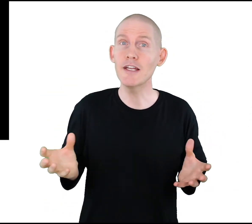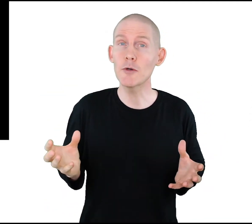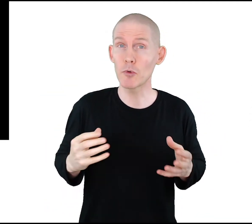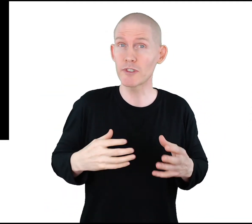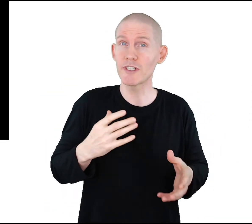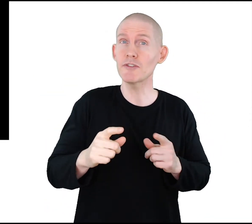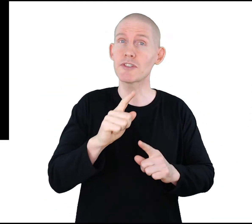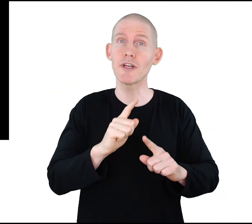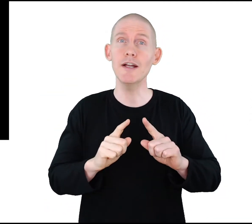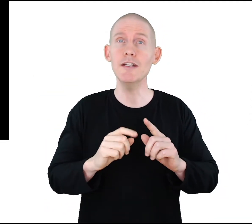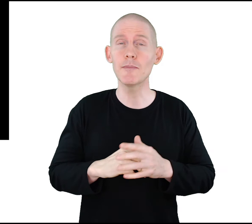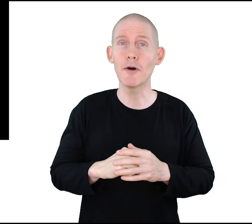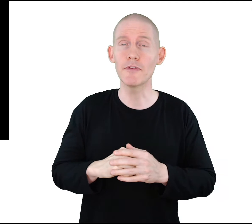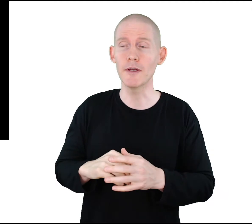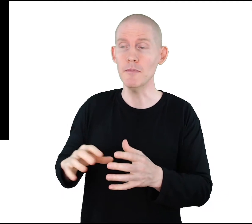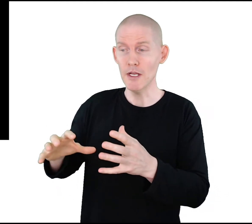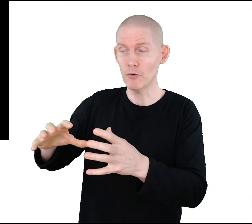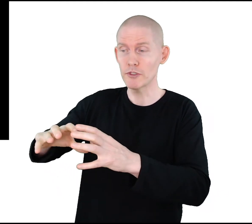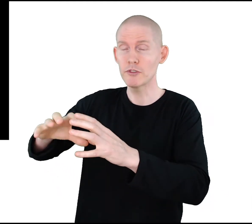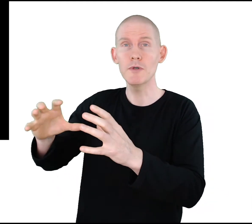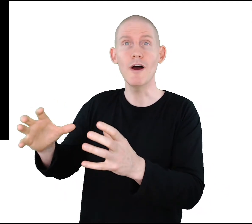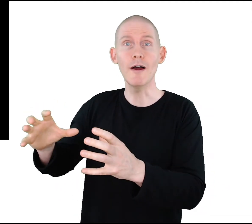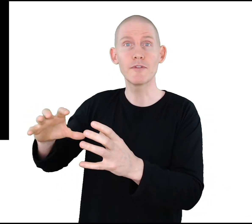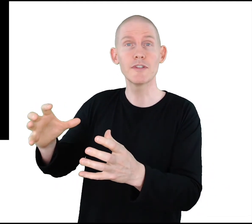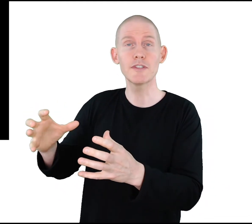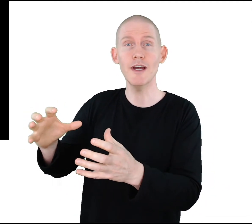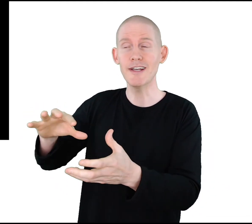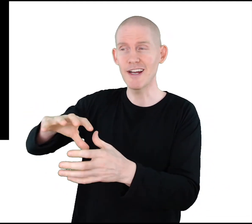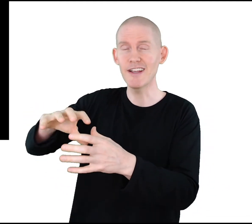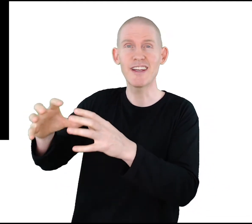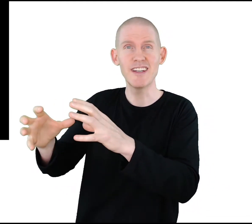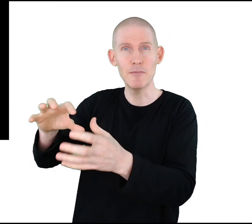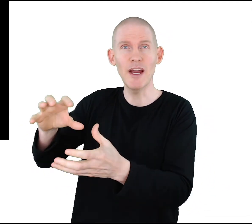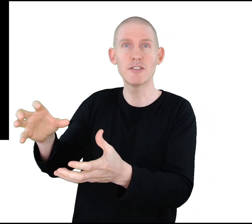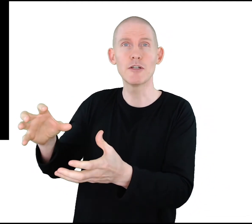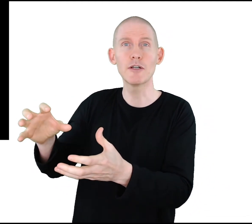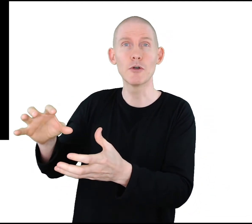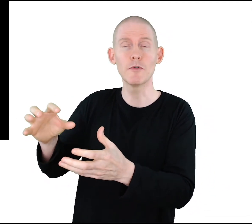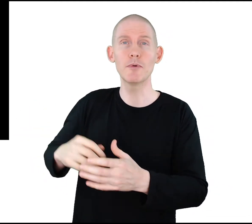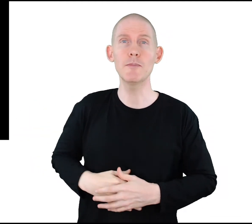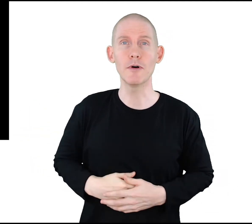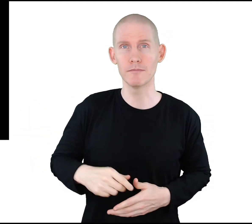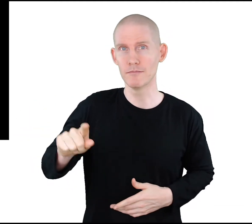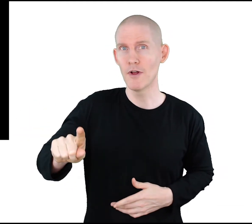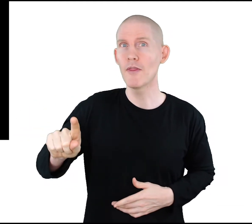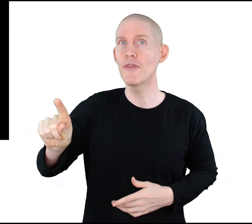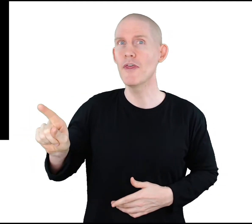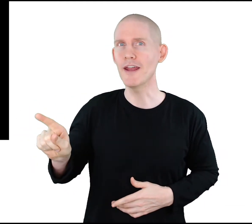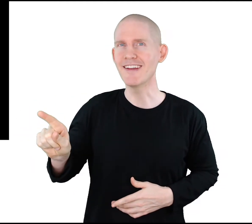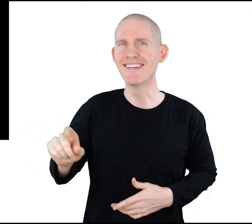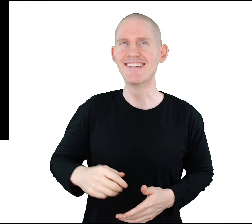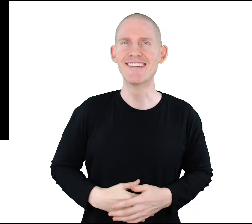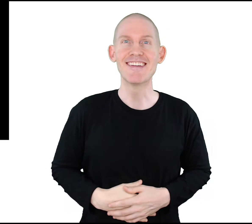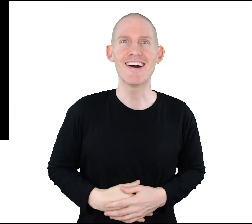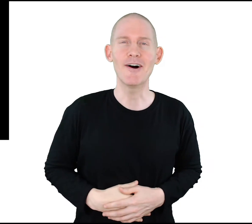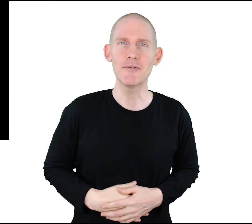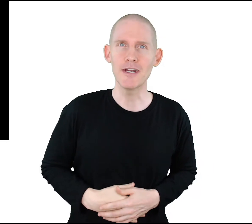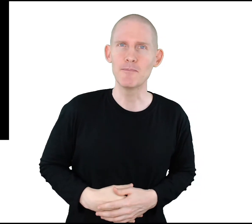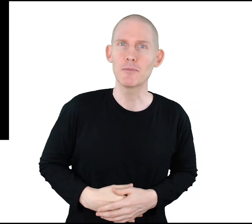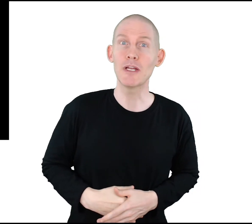but we're still signing about them, we'll just do it off to the side, kind of like an imaginary group of people. They. All right, make sure